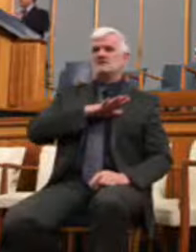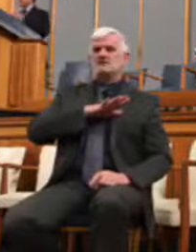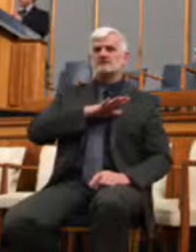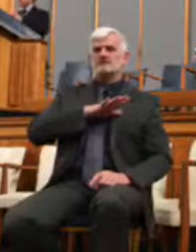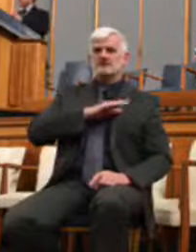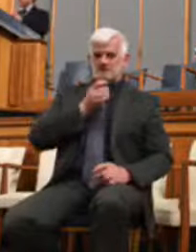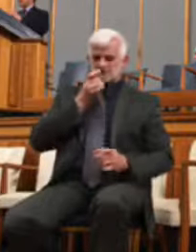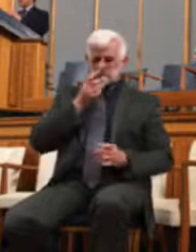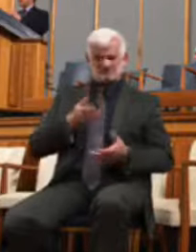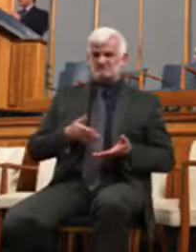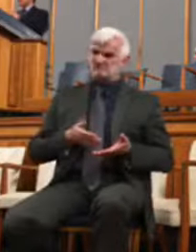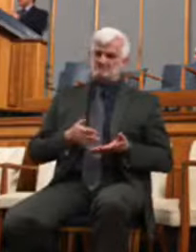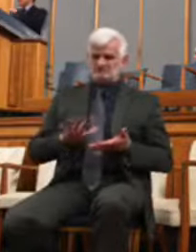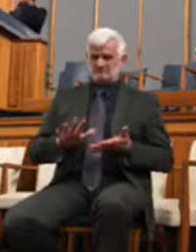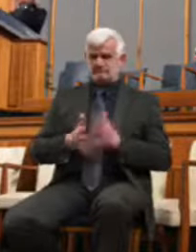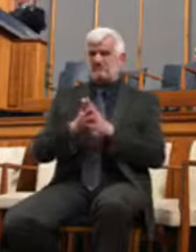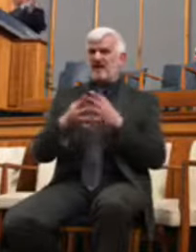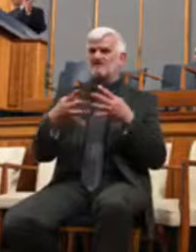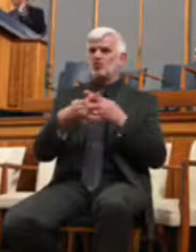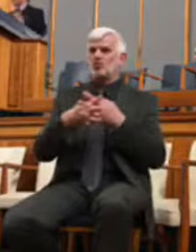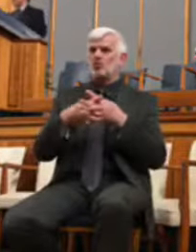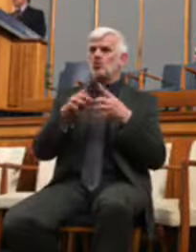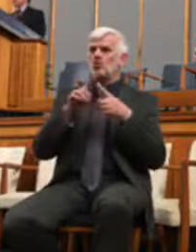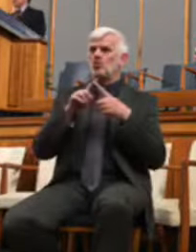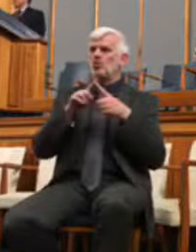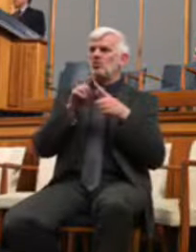The tares have grown wild.